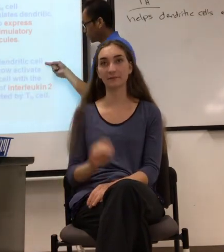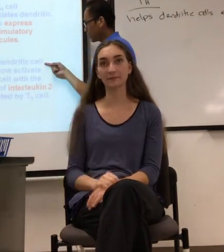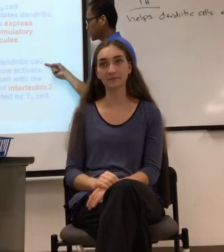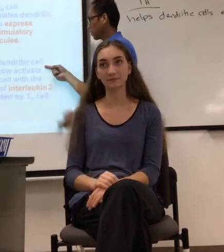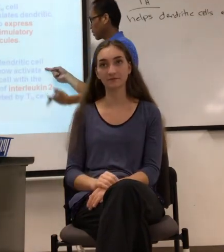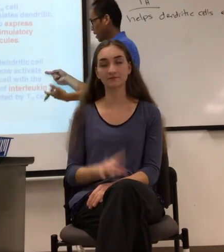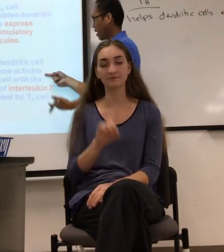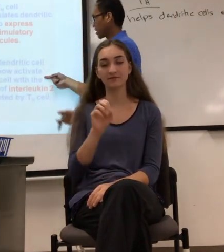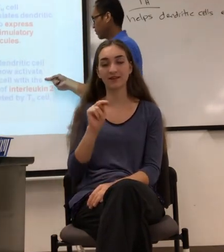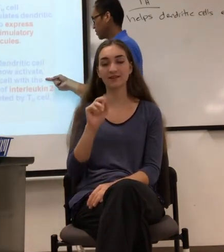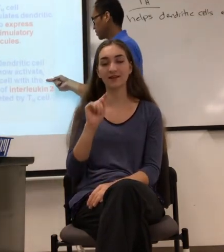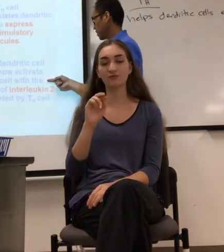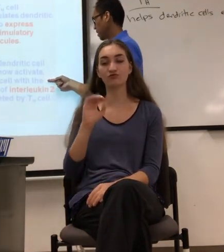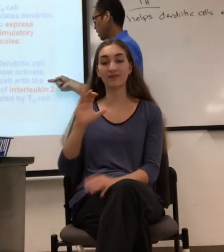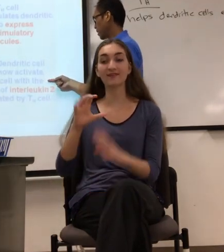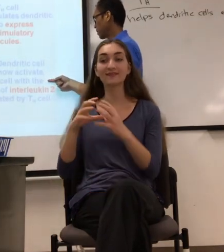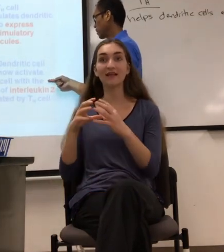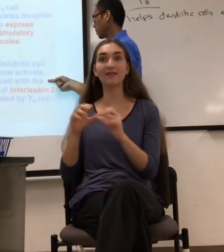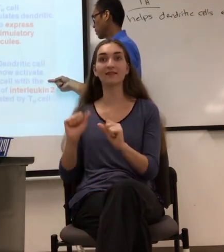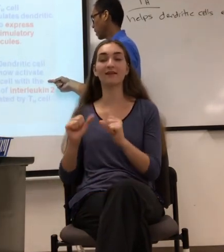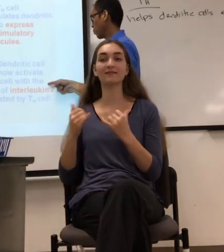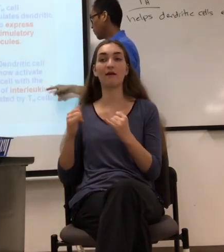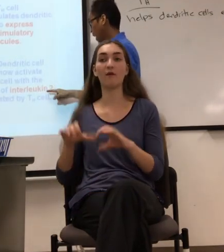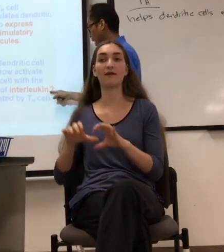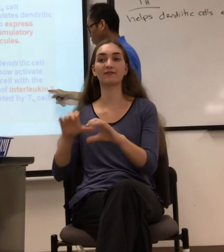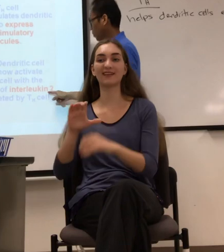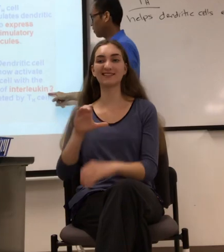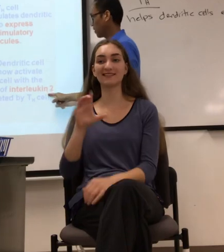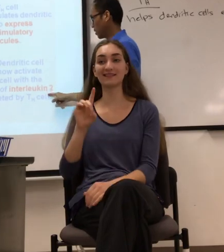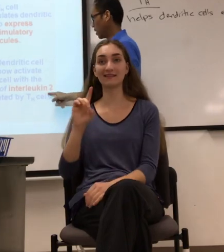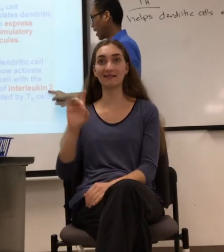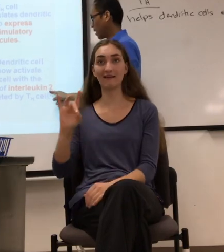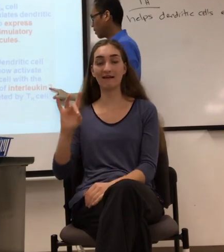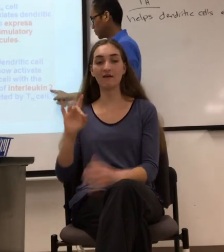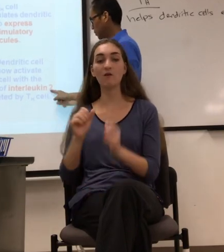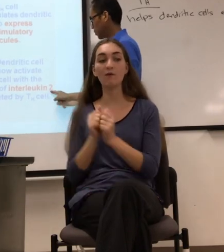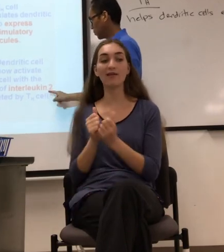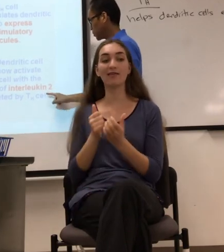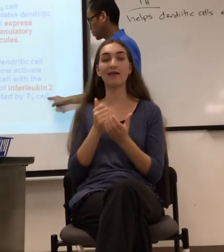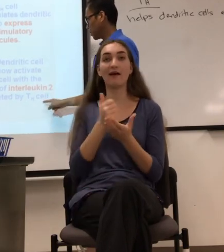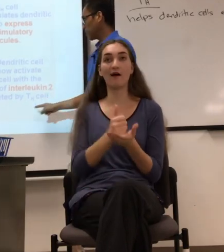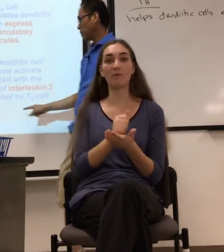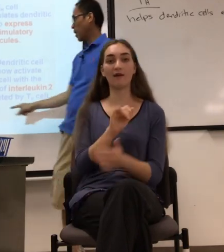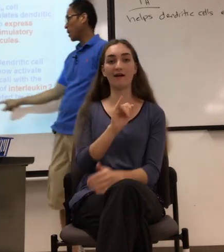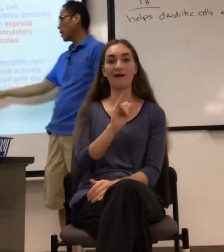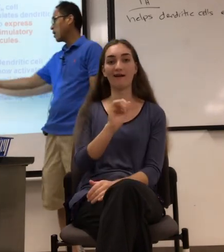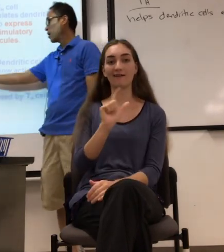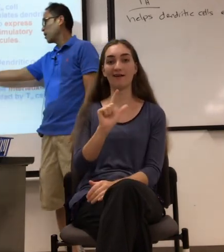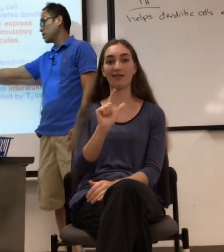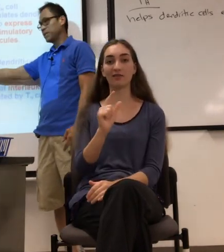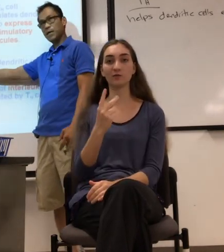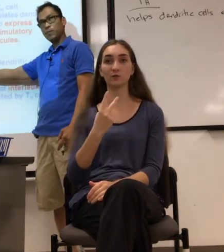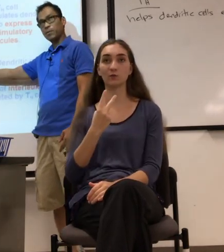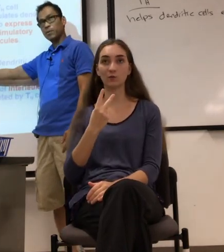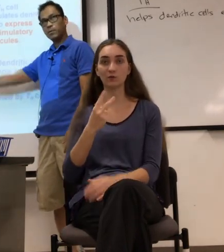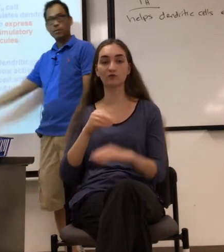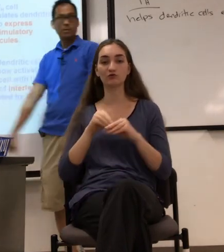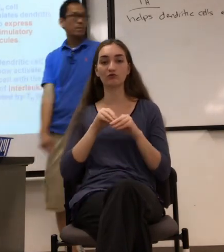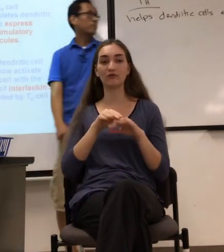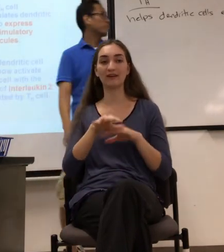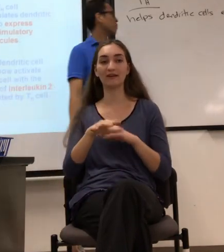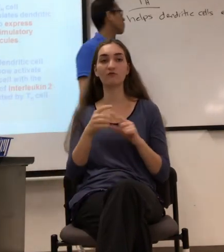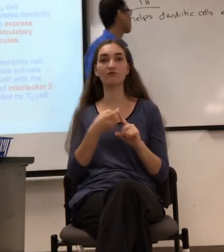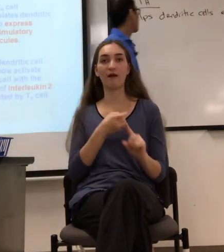CD8. Well, the dendritic cell can now activate the CD8, and with the help of the IL-2 secreted by T helper.